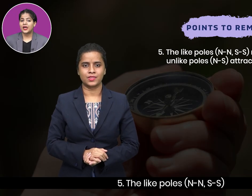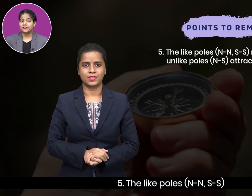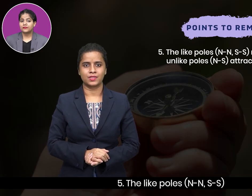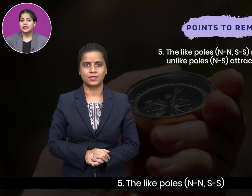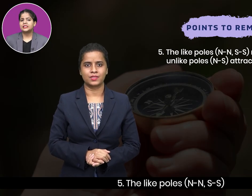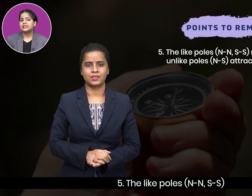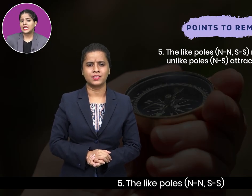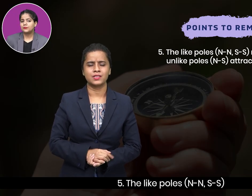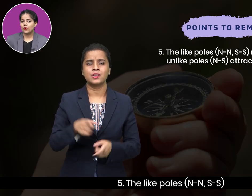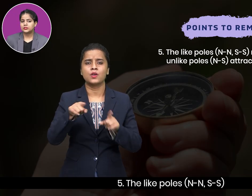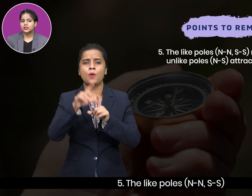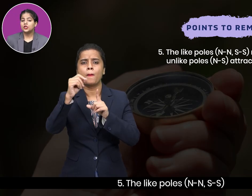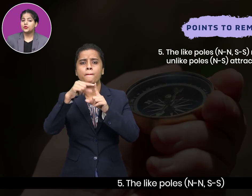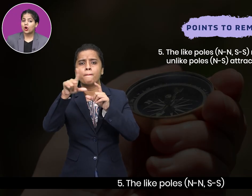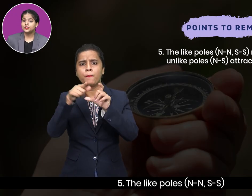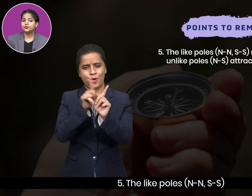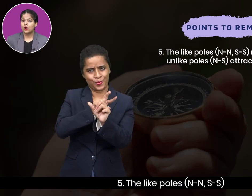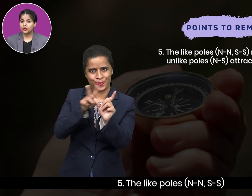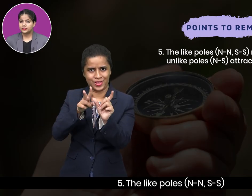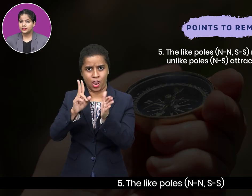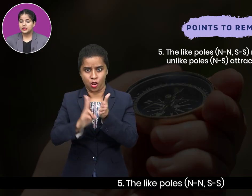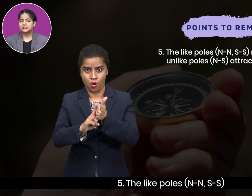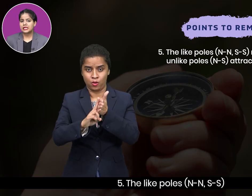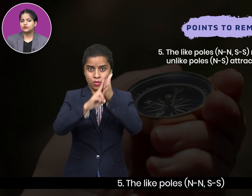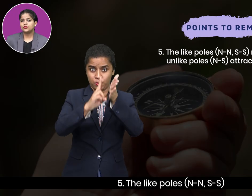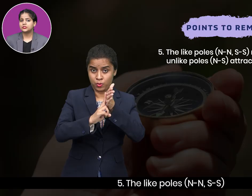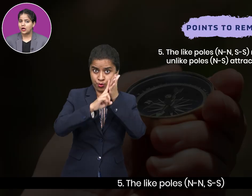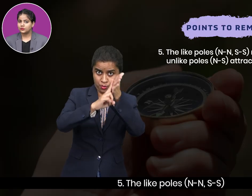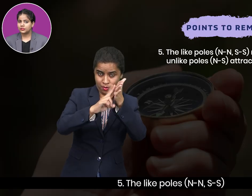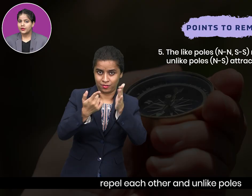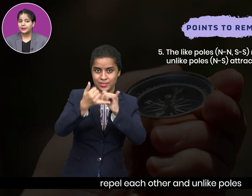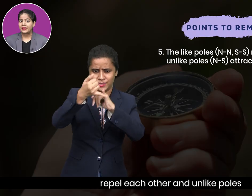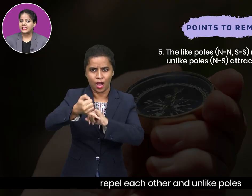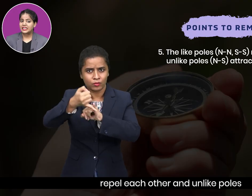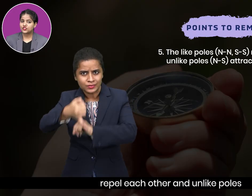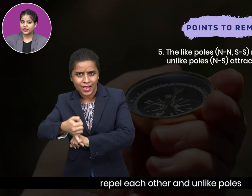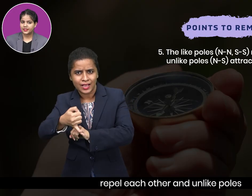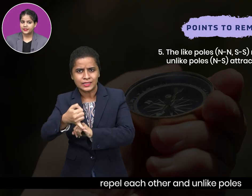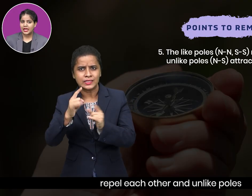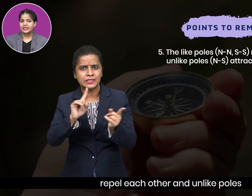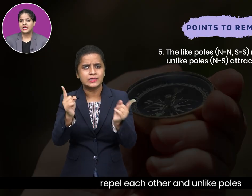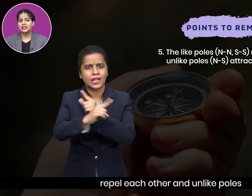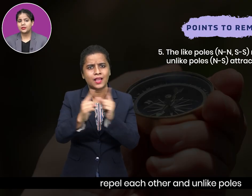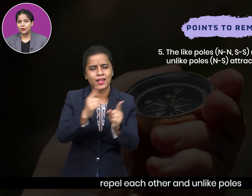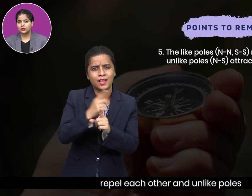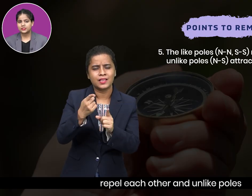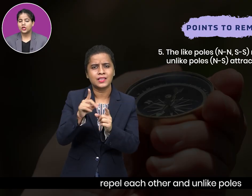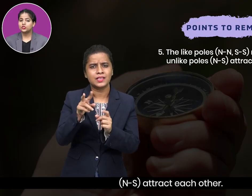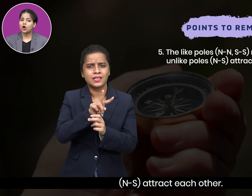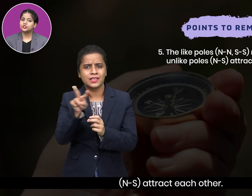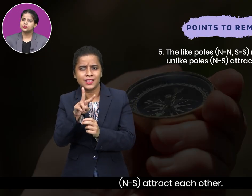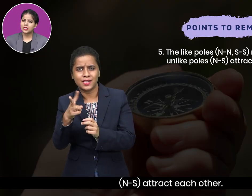Number 5. The like poles, north-north, south-south, repel each other, and unlike